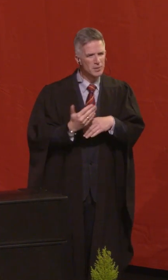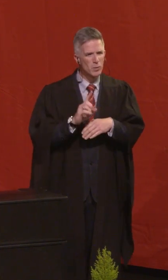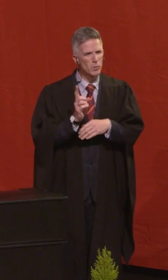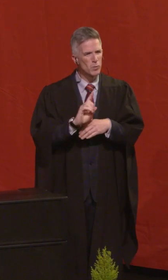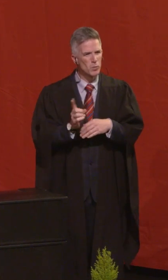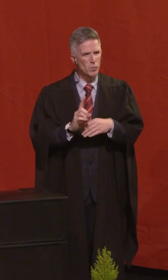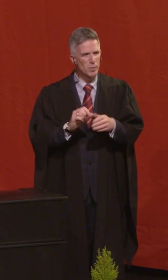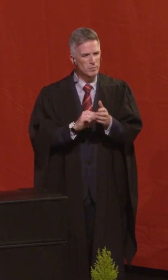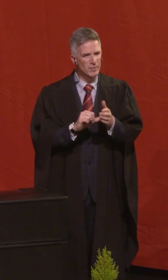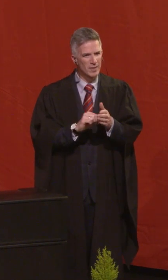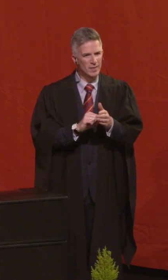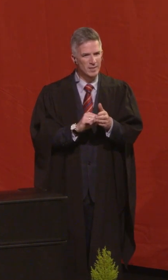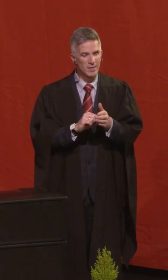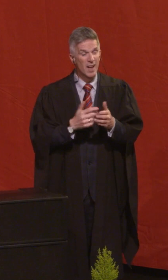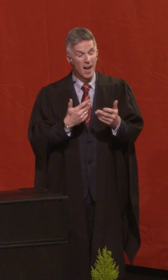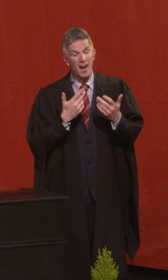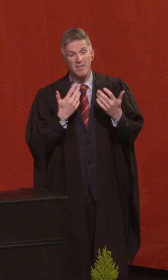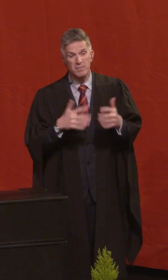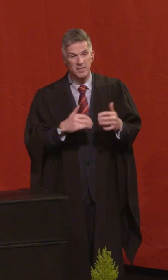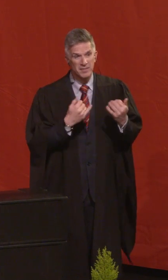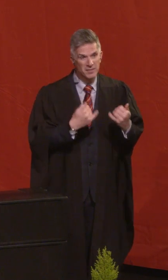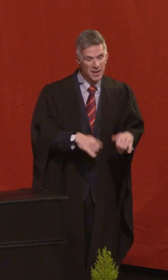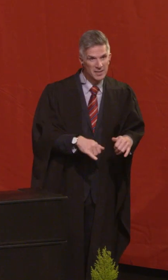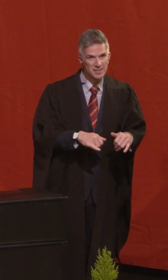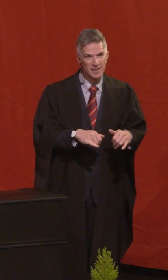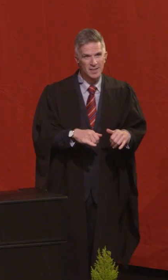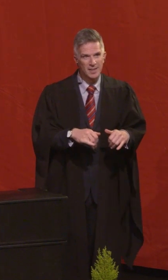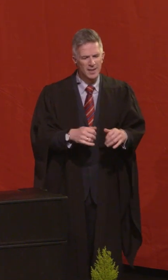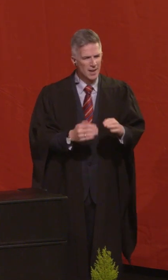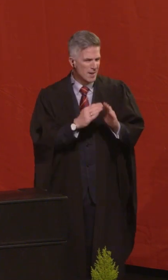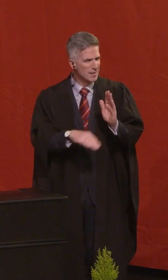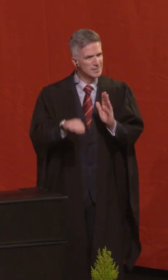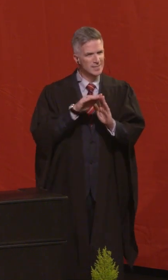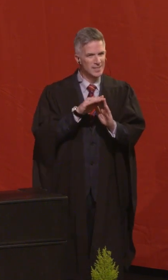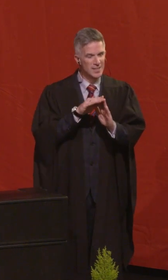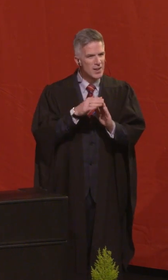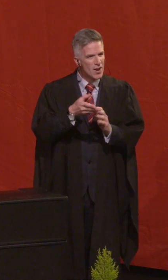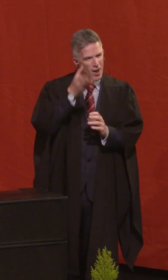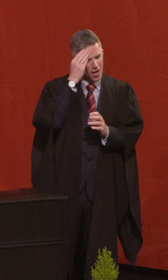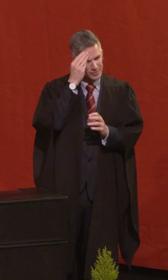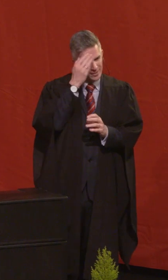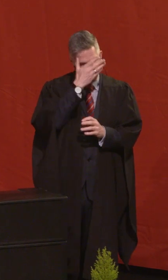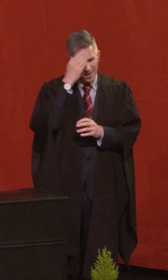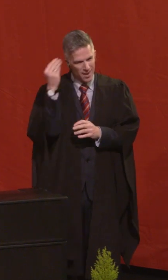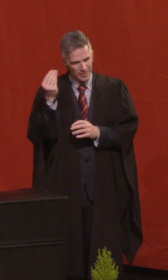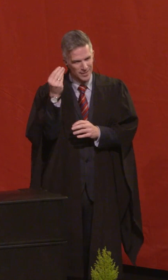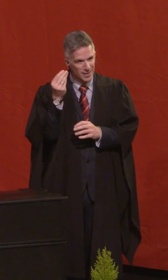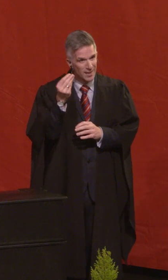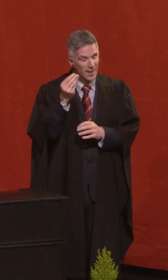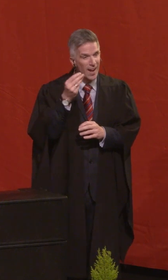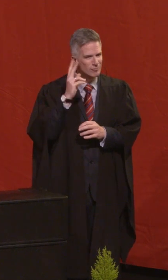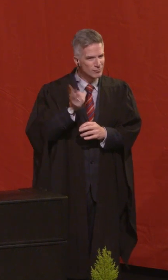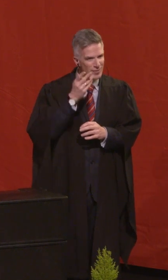have failed, excelled, learned, unlearned, and relearned. But here I am,